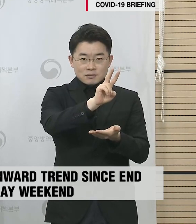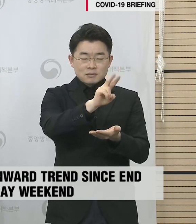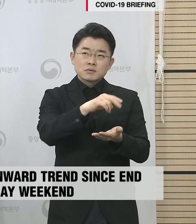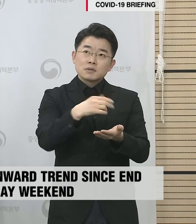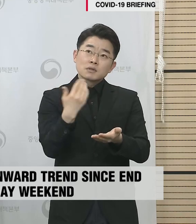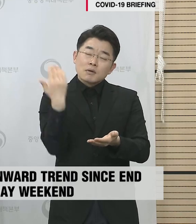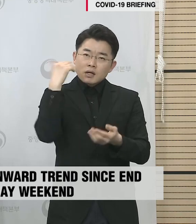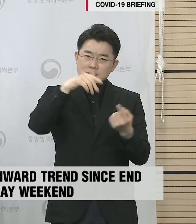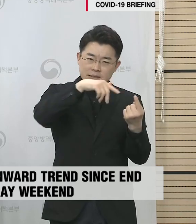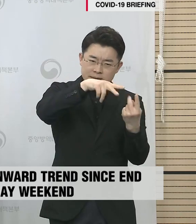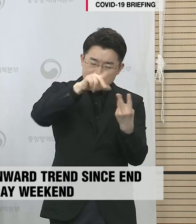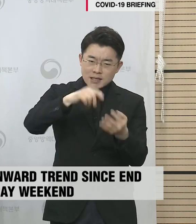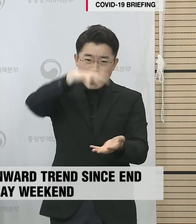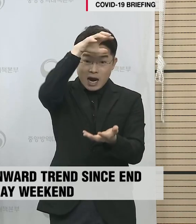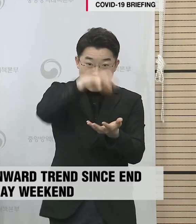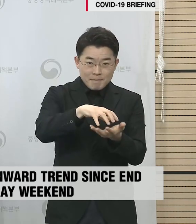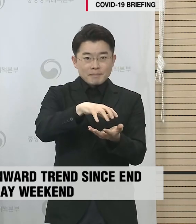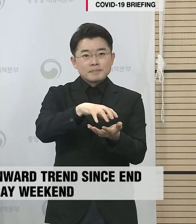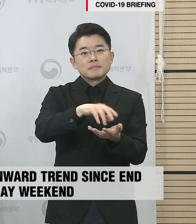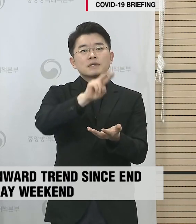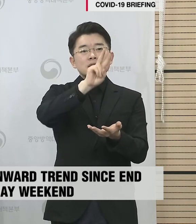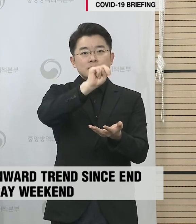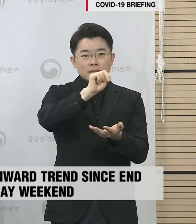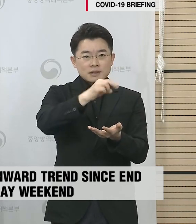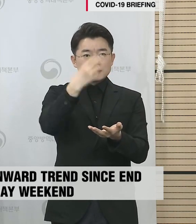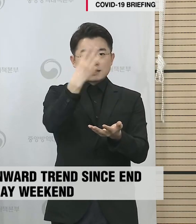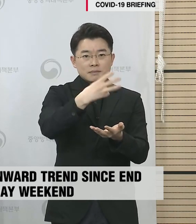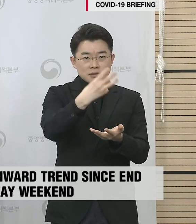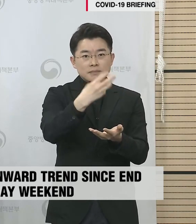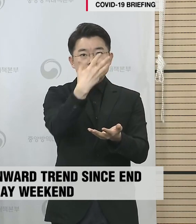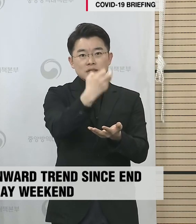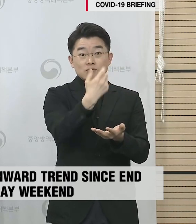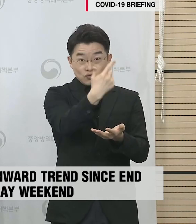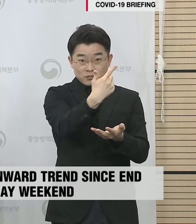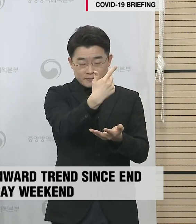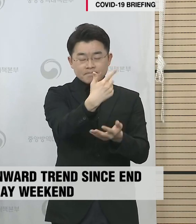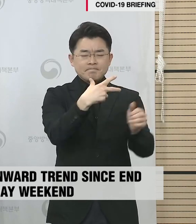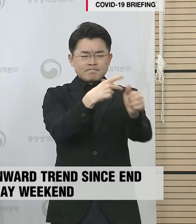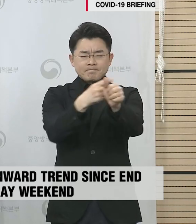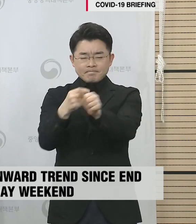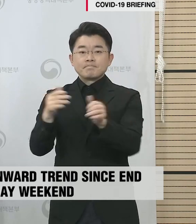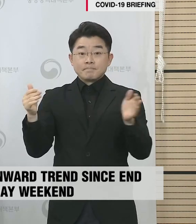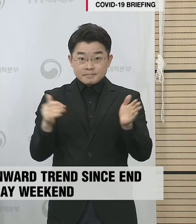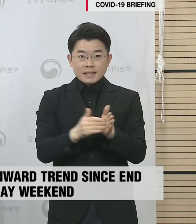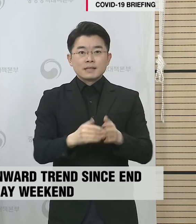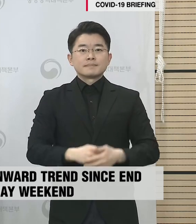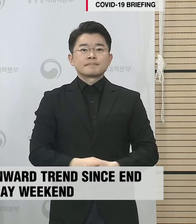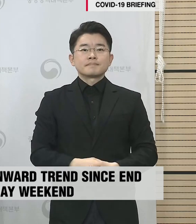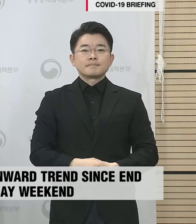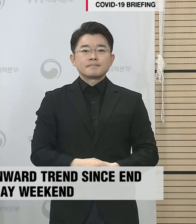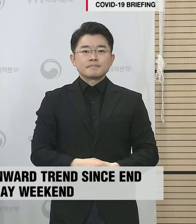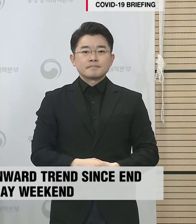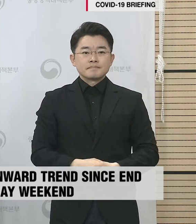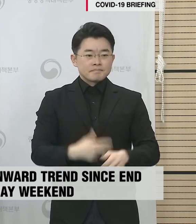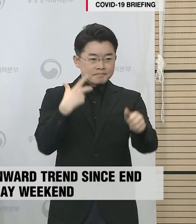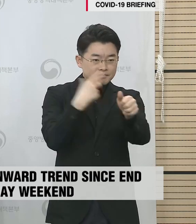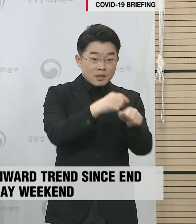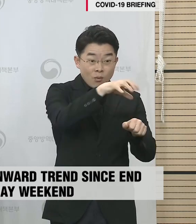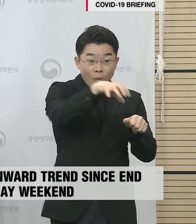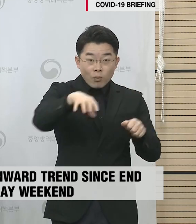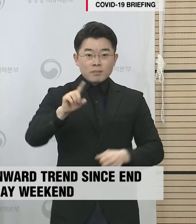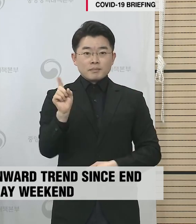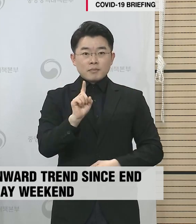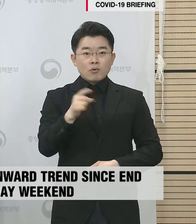1,442 more people have been administered with the vaccine, and a total of 23,086 people have been administered with the first dose